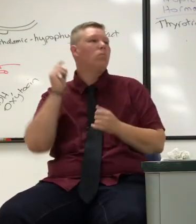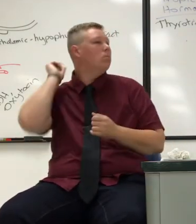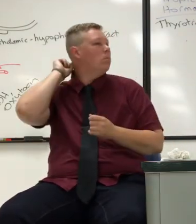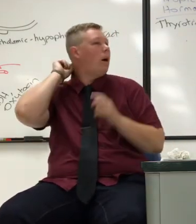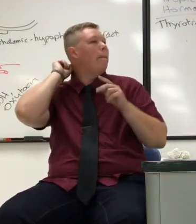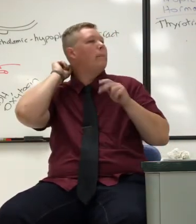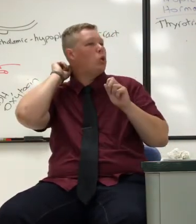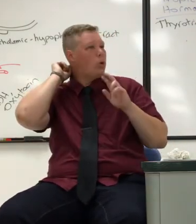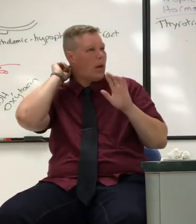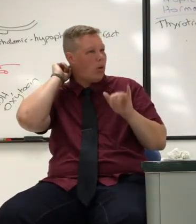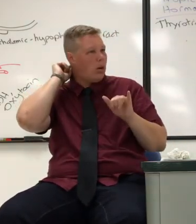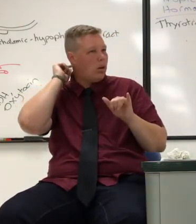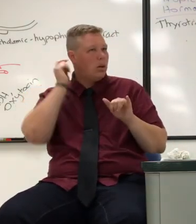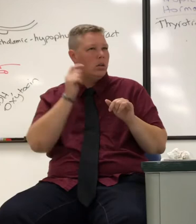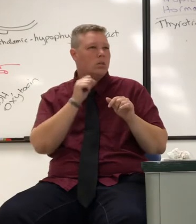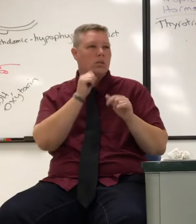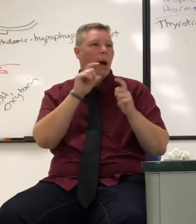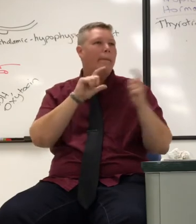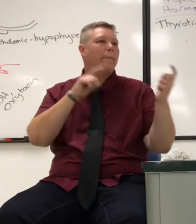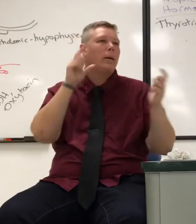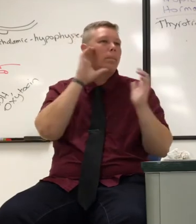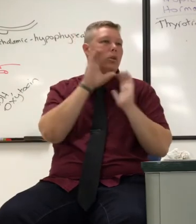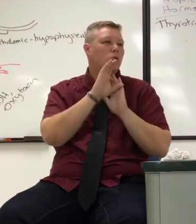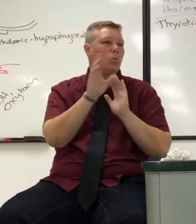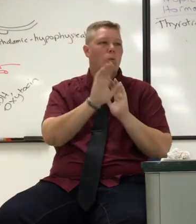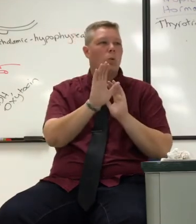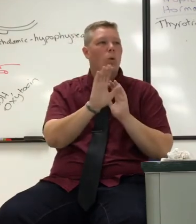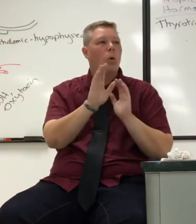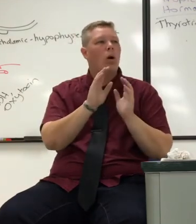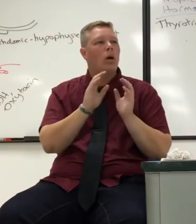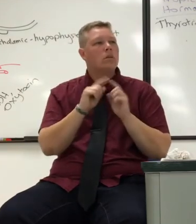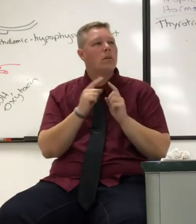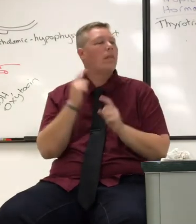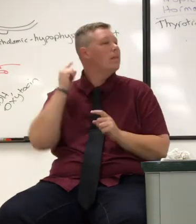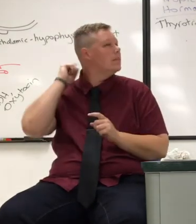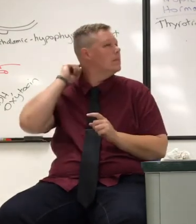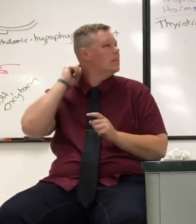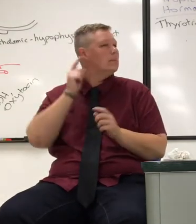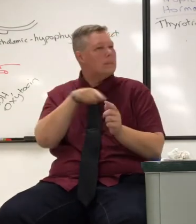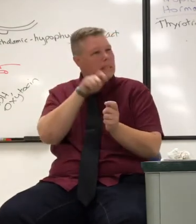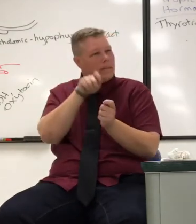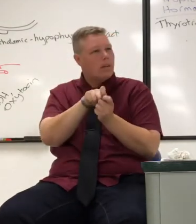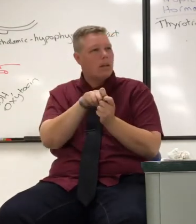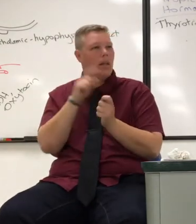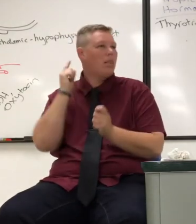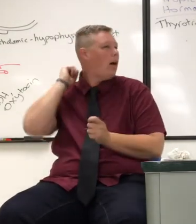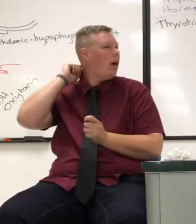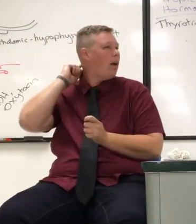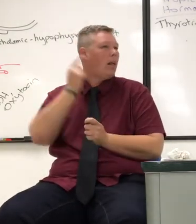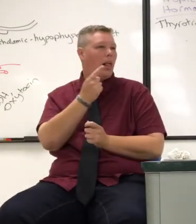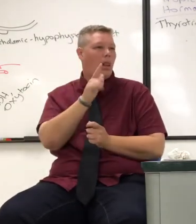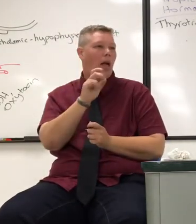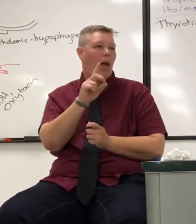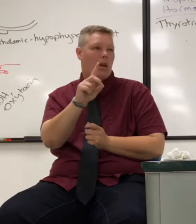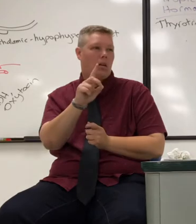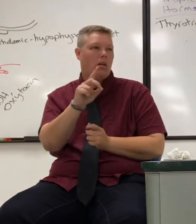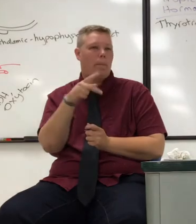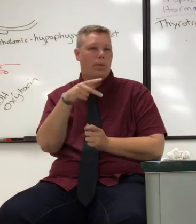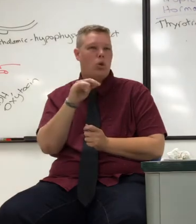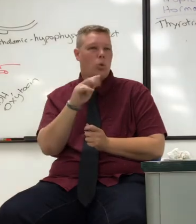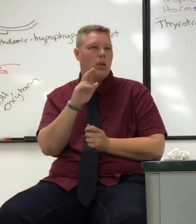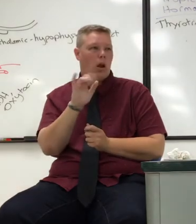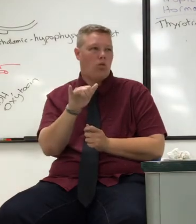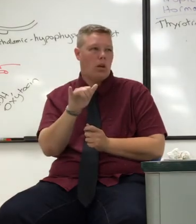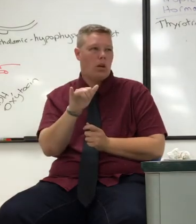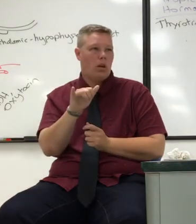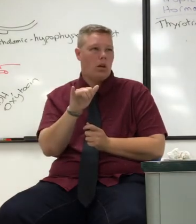then... This isn't a bigger picture. This is how the pituitary works. Okay. This is the physiology of how the hypothalamus controls the pituitary. The pituitary